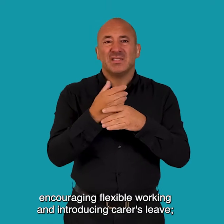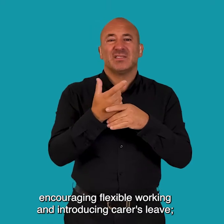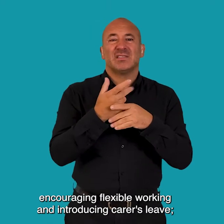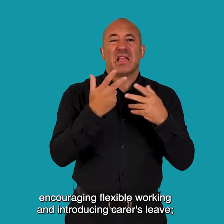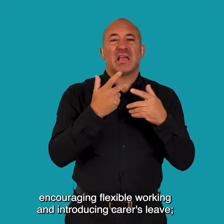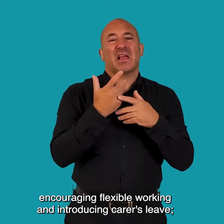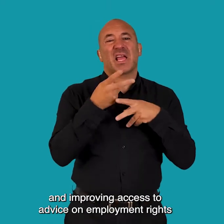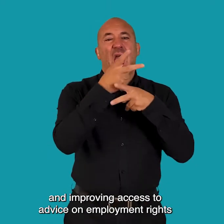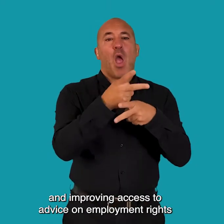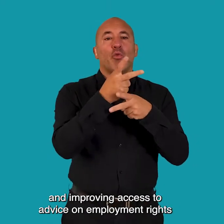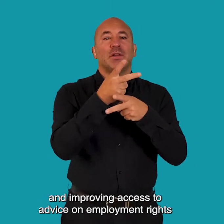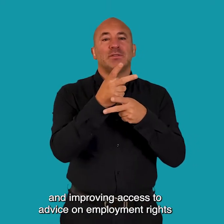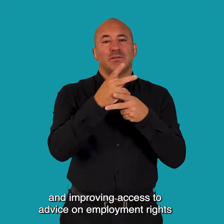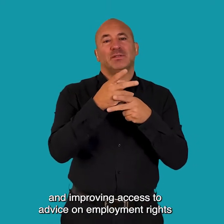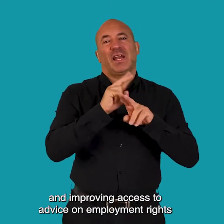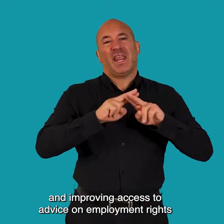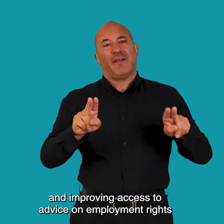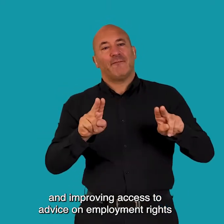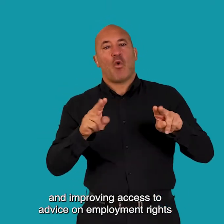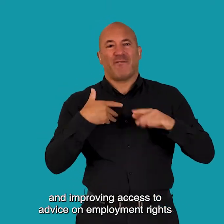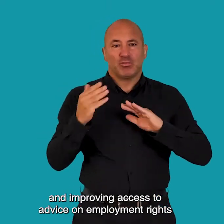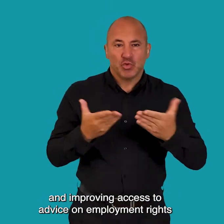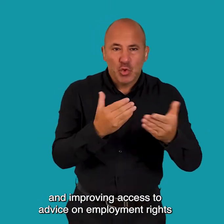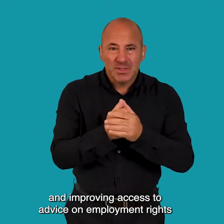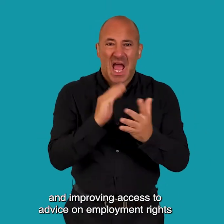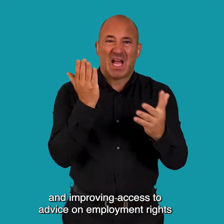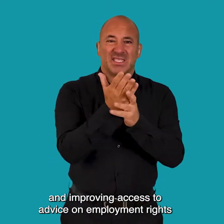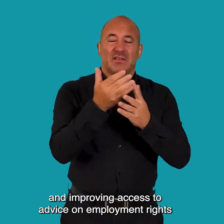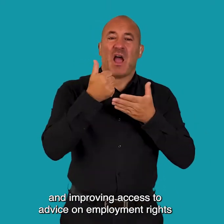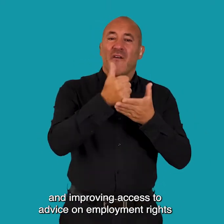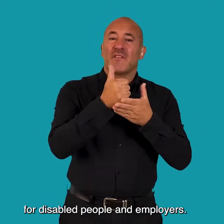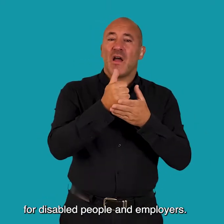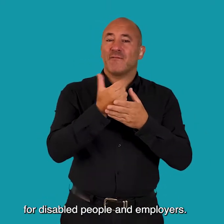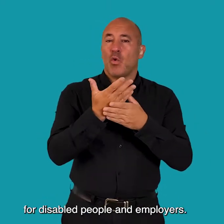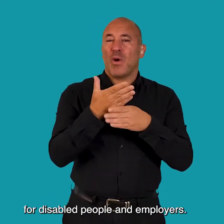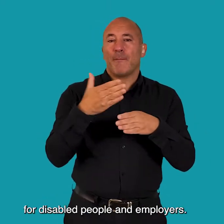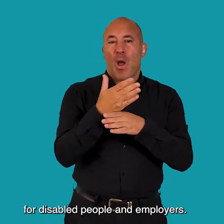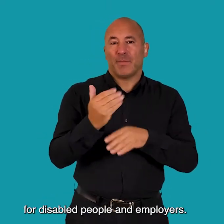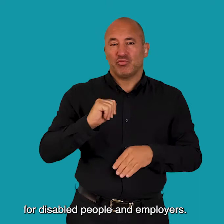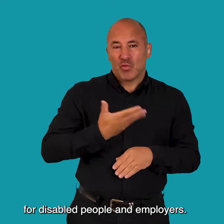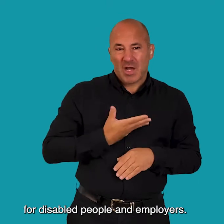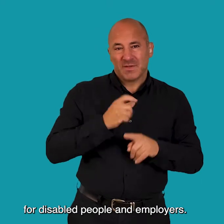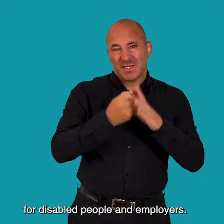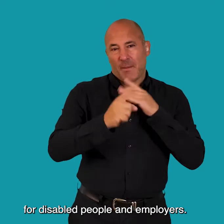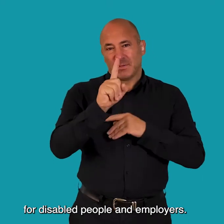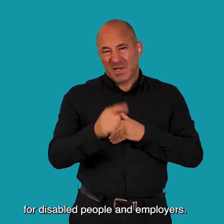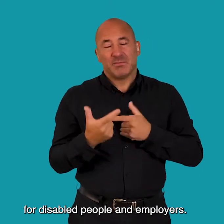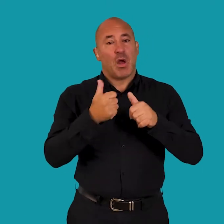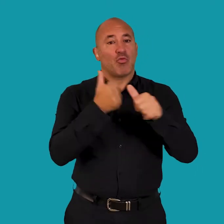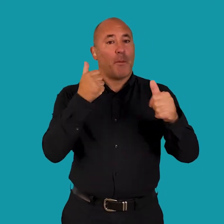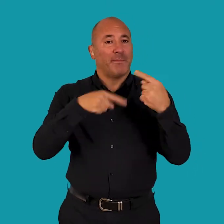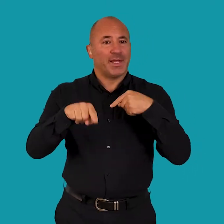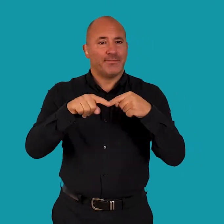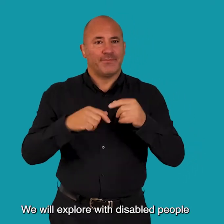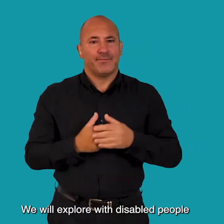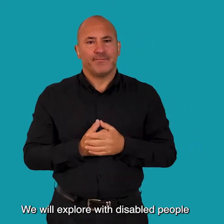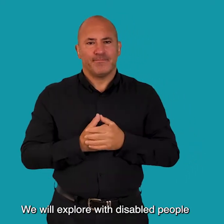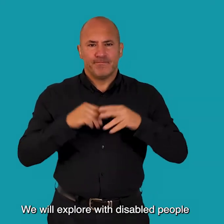leave, and improving access to advice on employment rights for disabled people and employers. We will explore